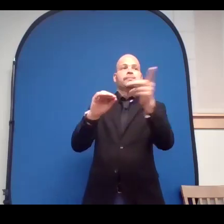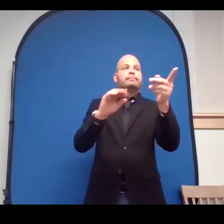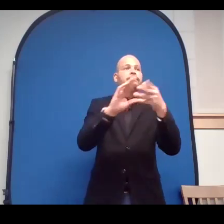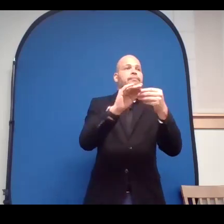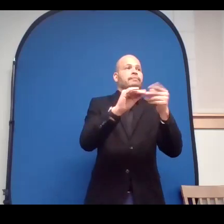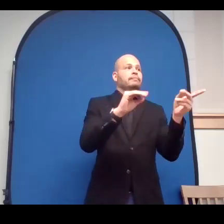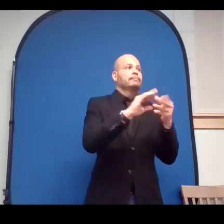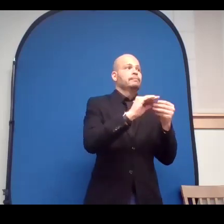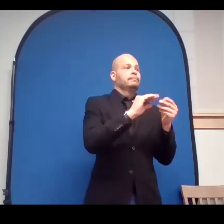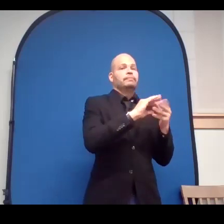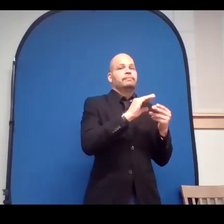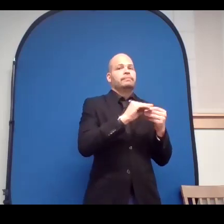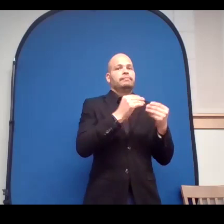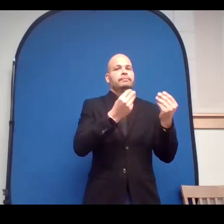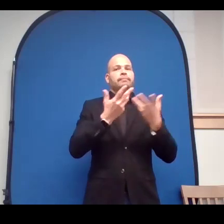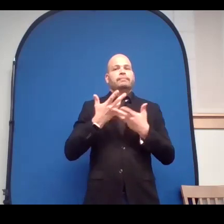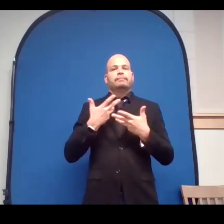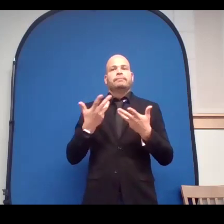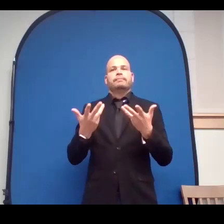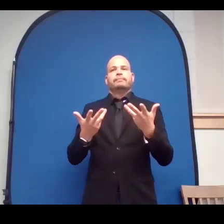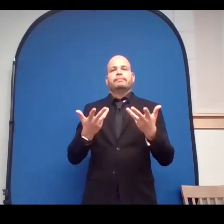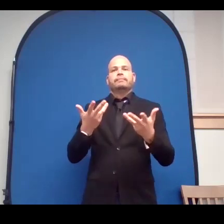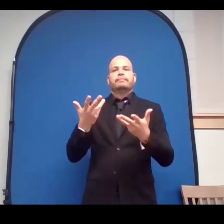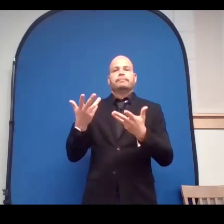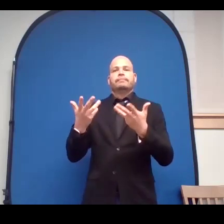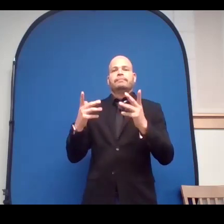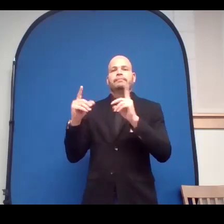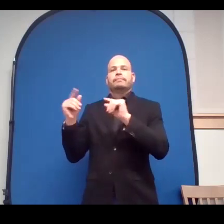of exactly what was outside of answering the door.